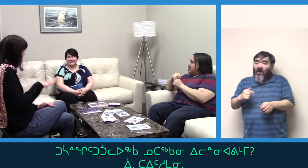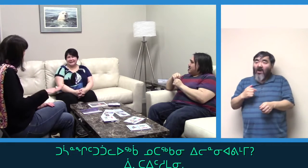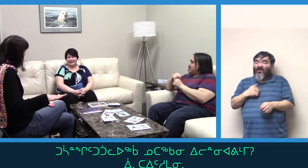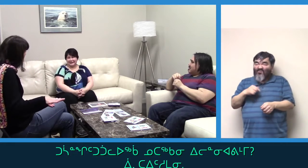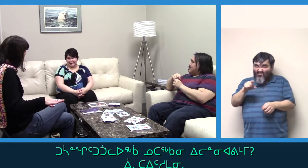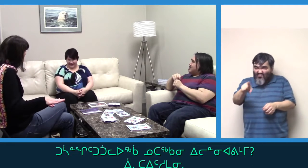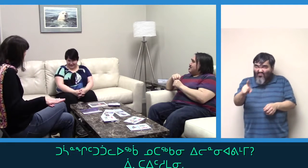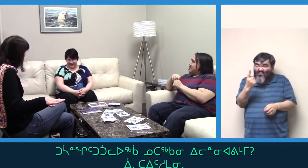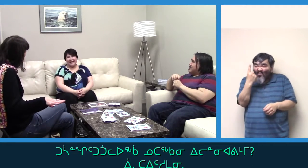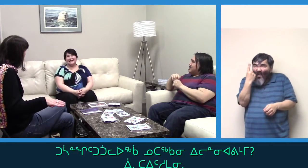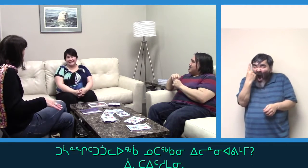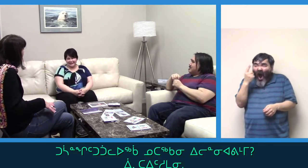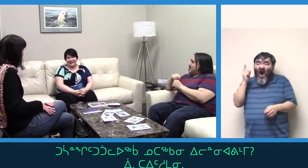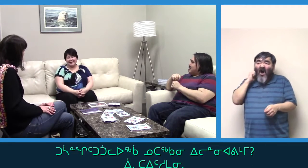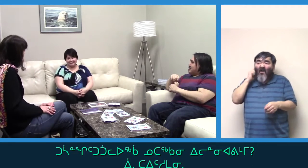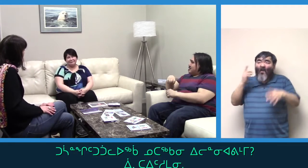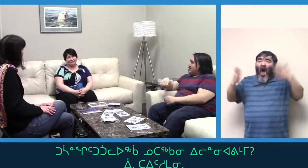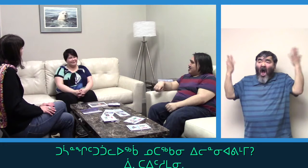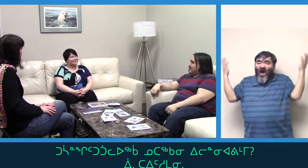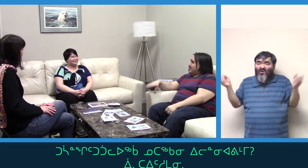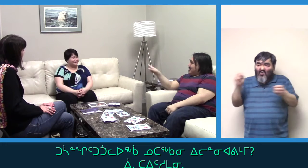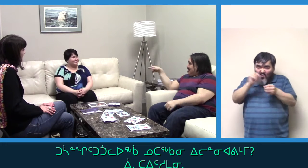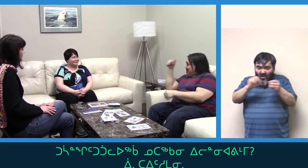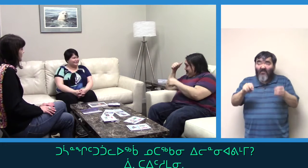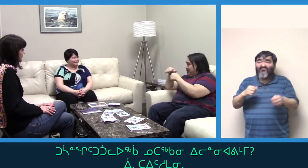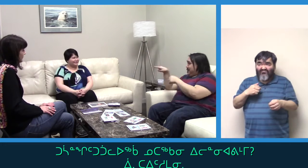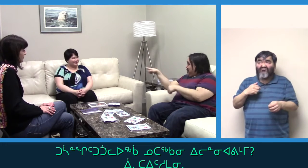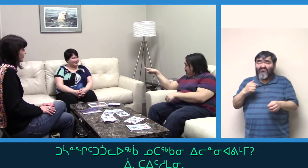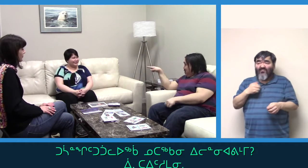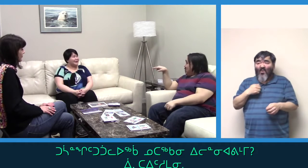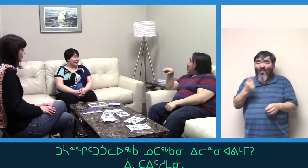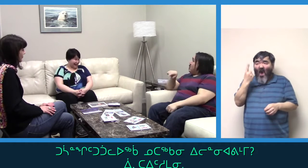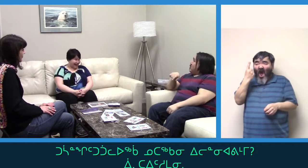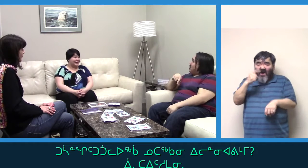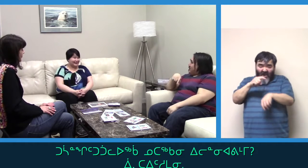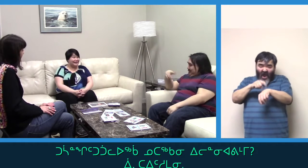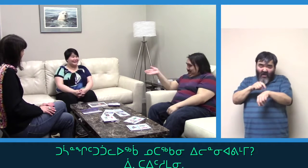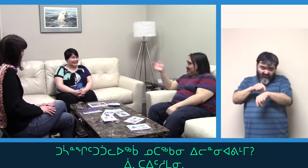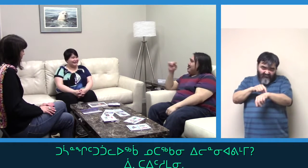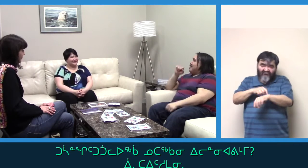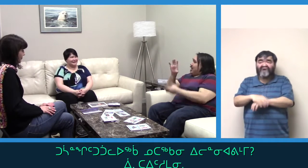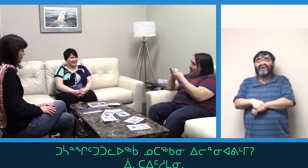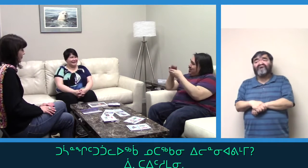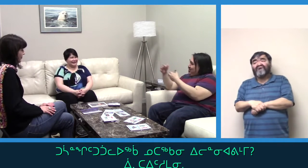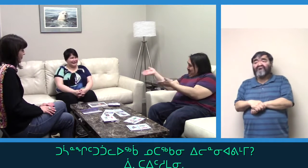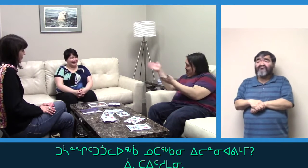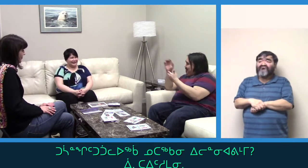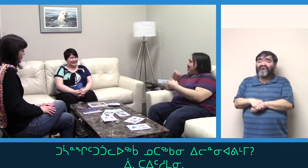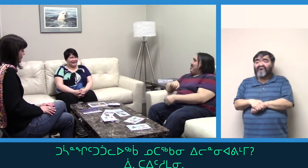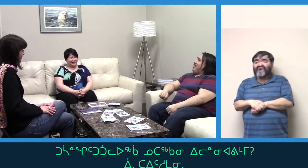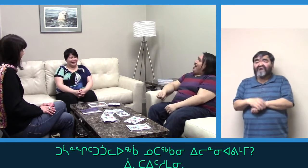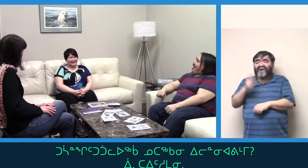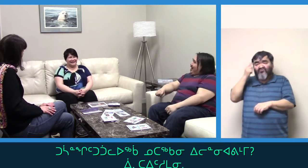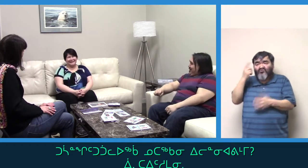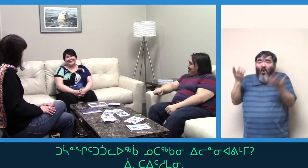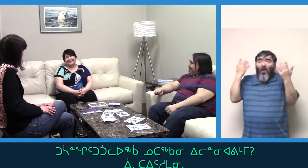only deaf child at the Yeah, time? at the time. Mm. Yeah.